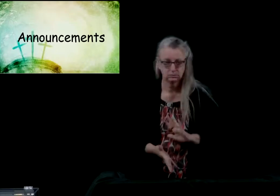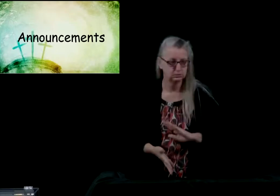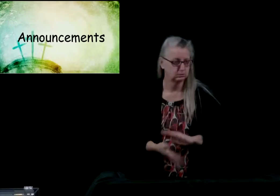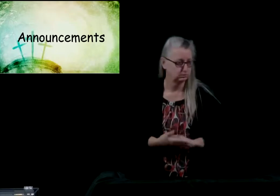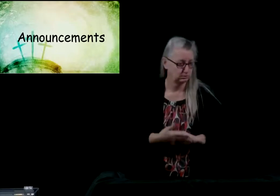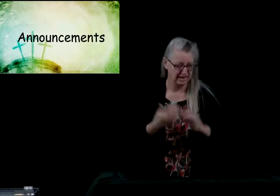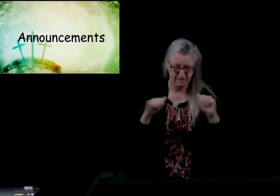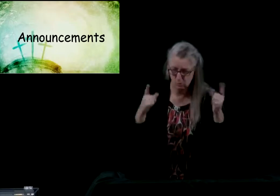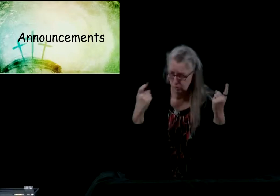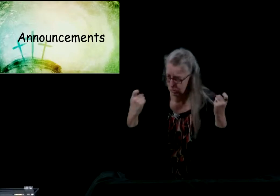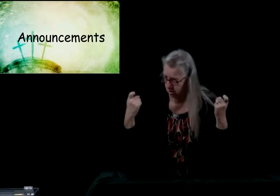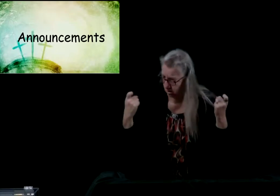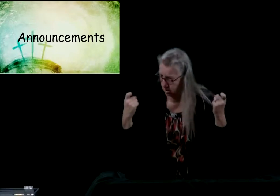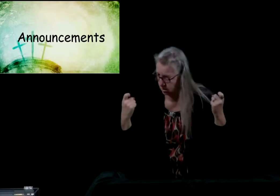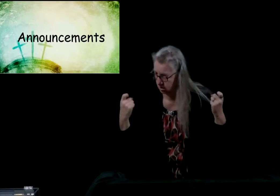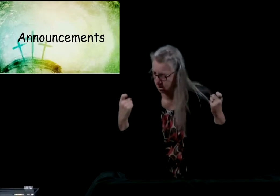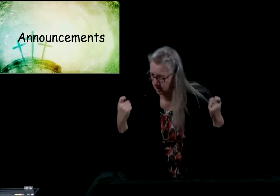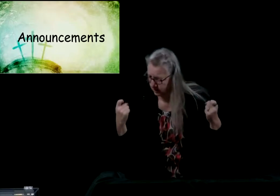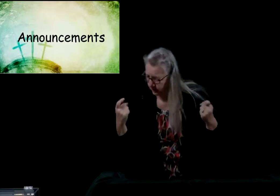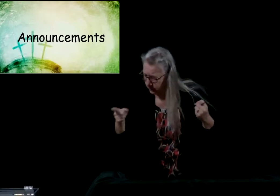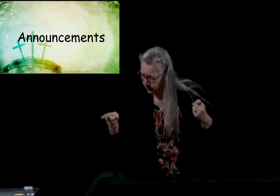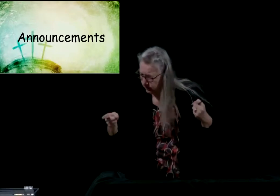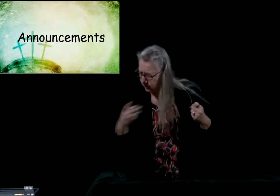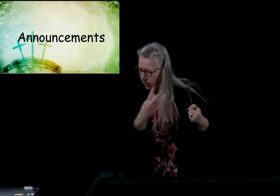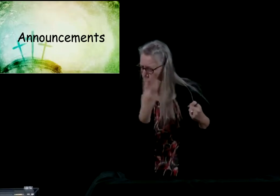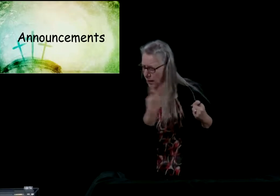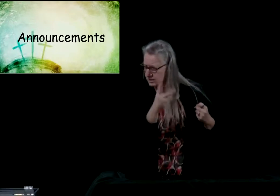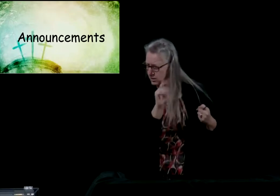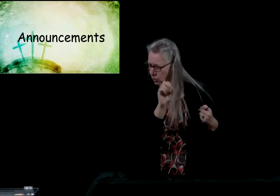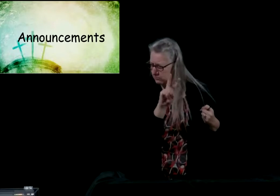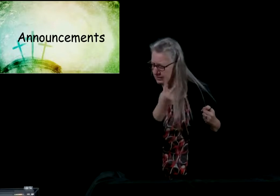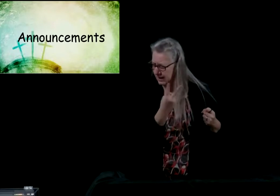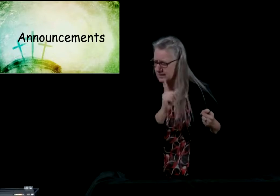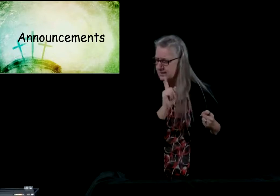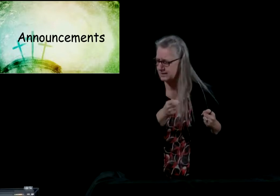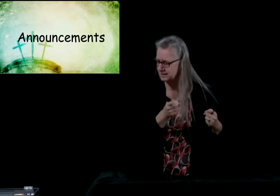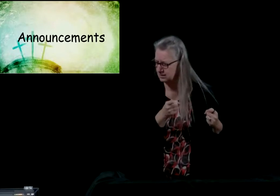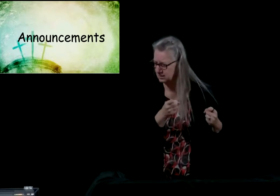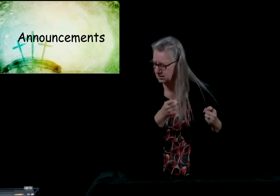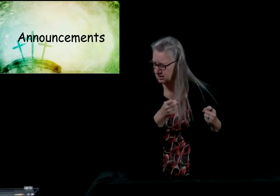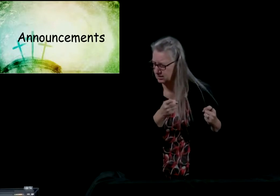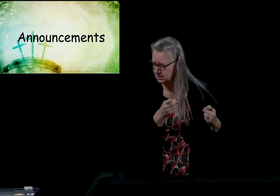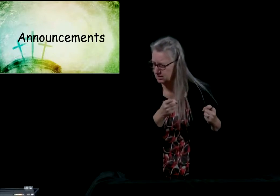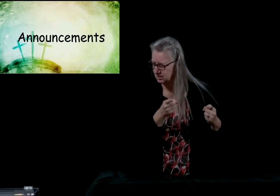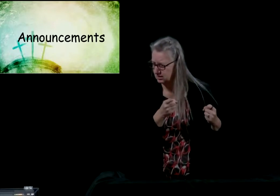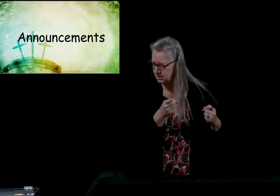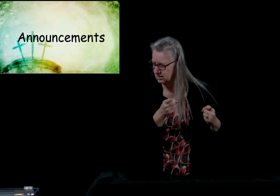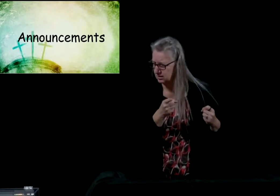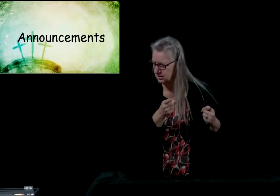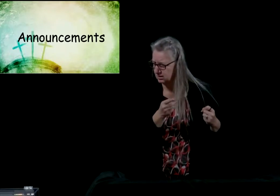that. That will be her topic. Any questions? November 2nd is